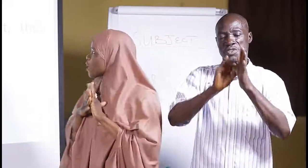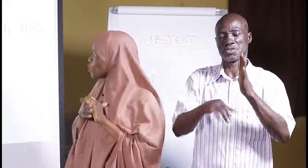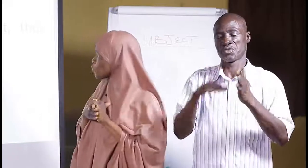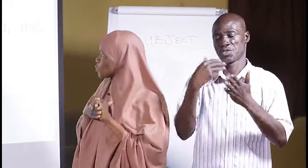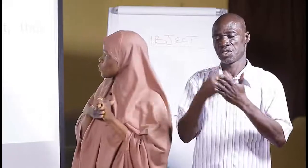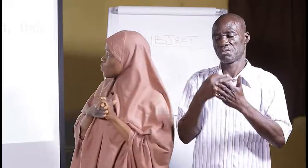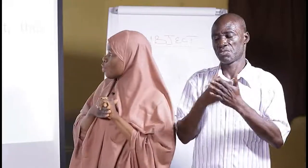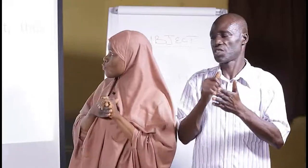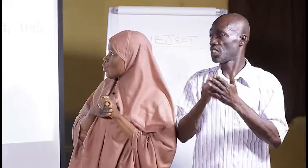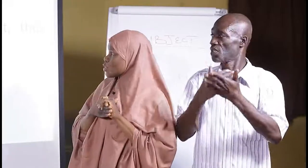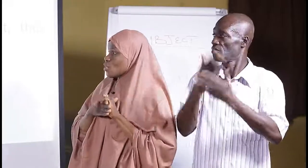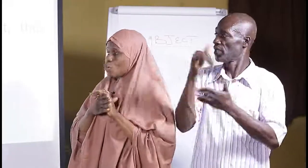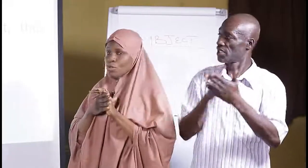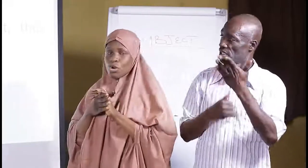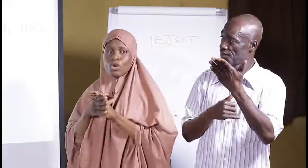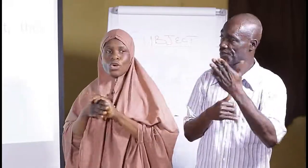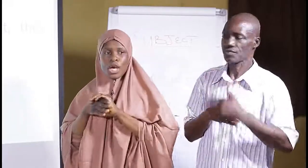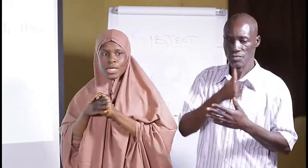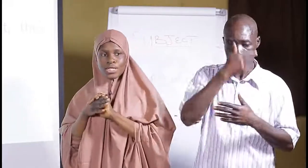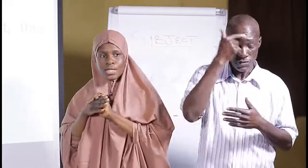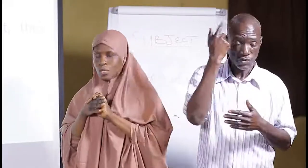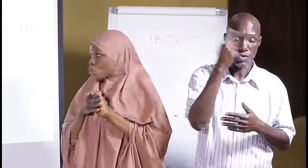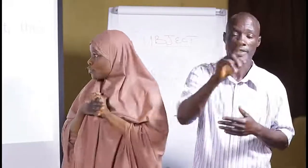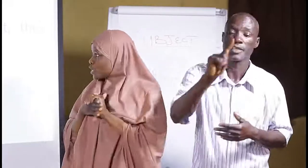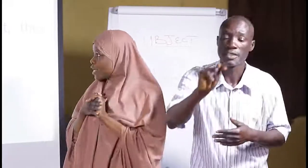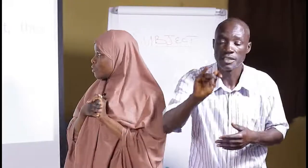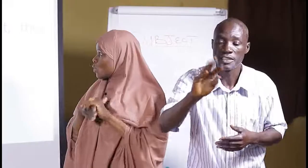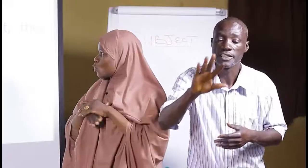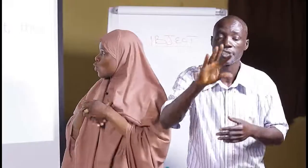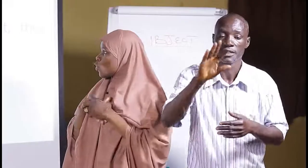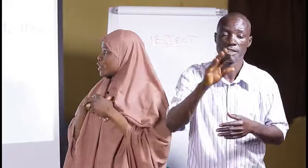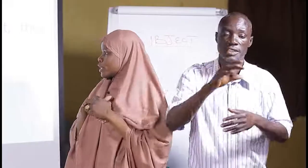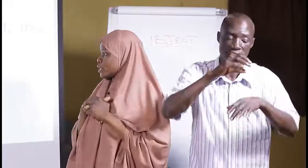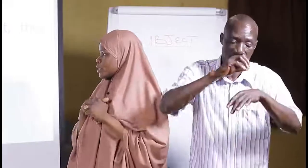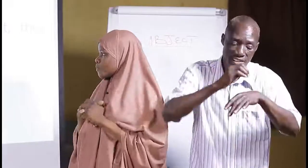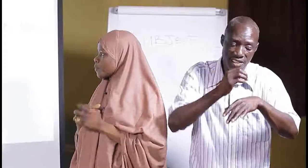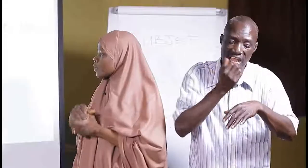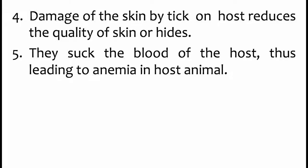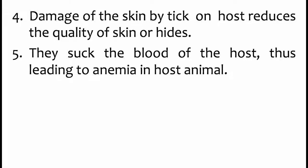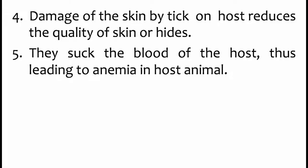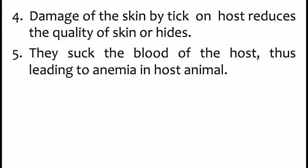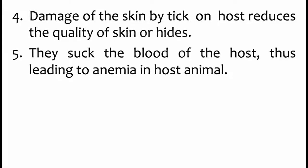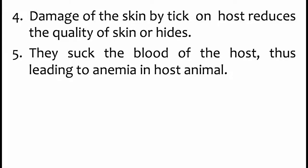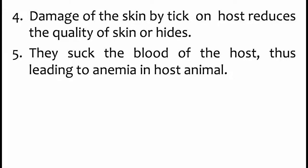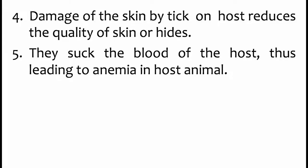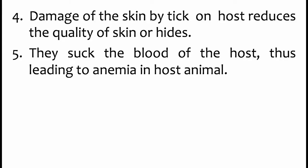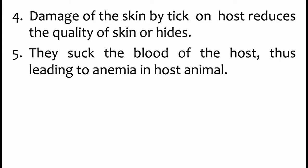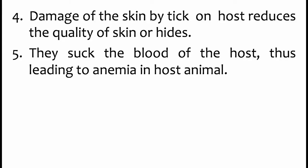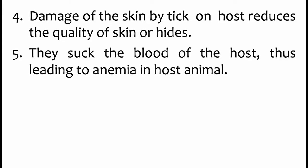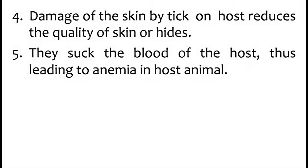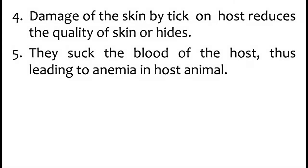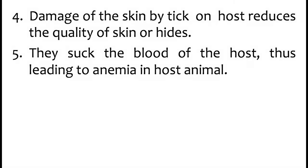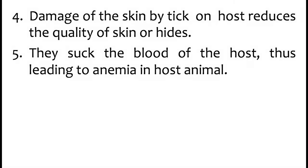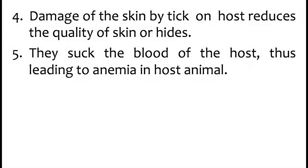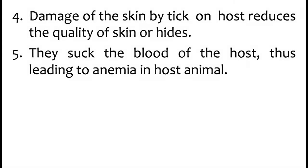the value of what? Of your skin or of the animal or on the head. They suck the blood of the